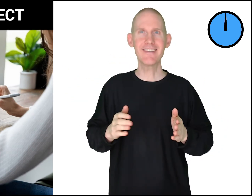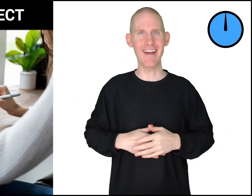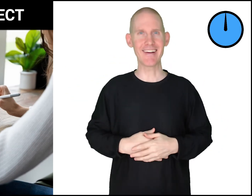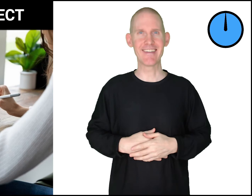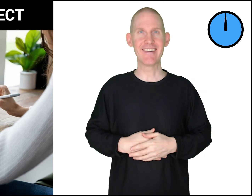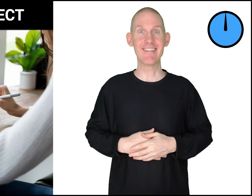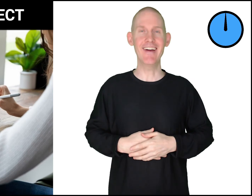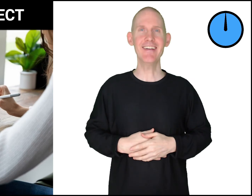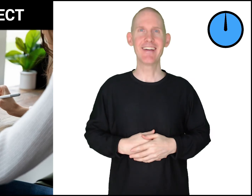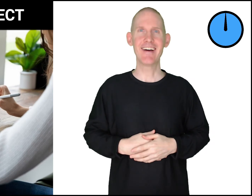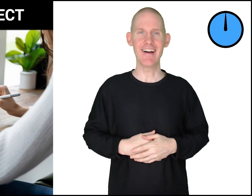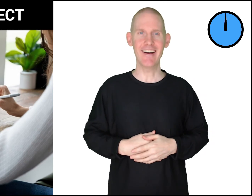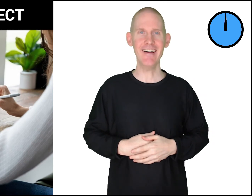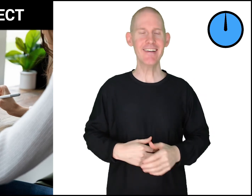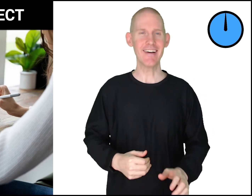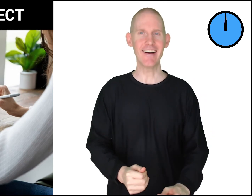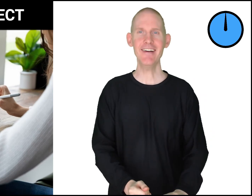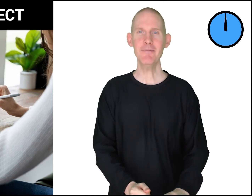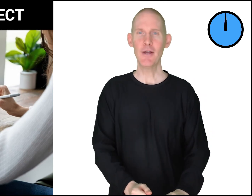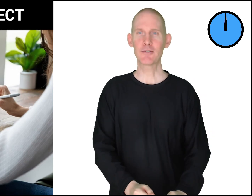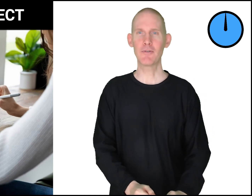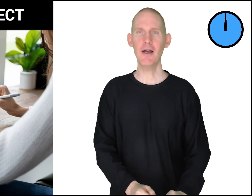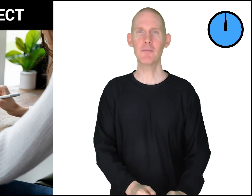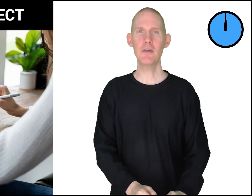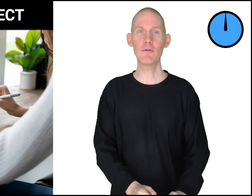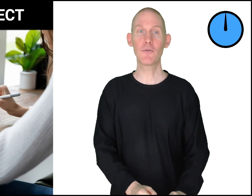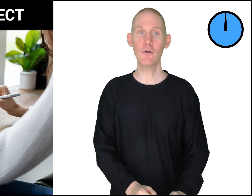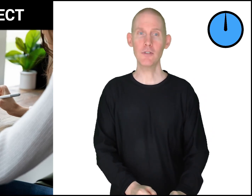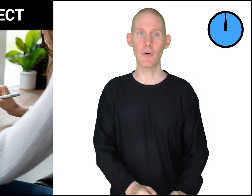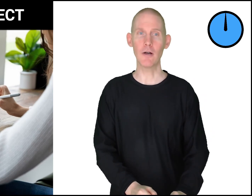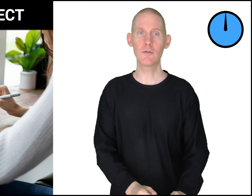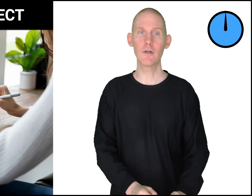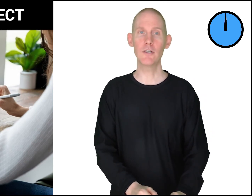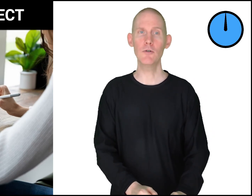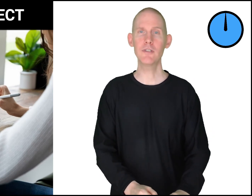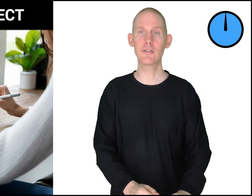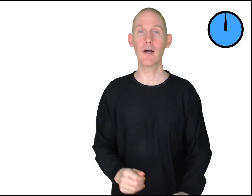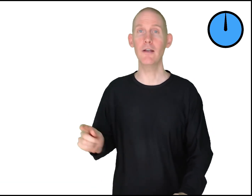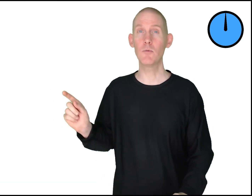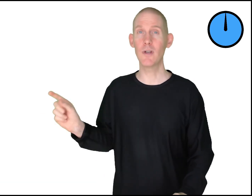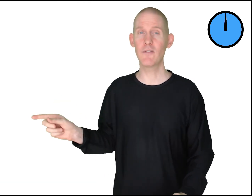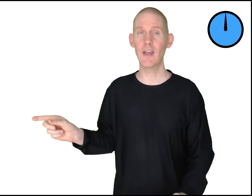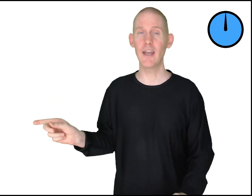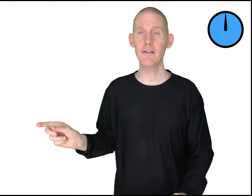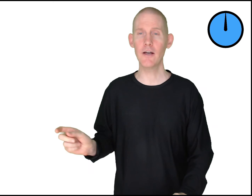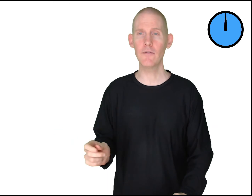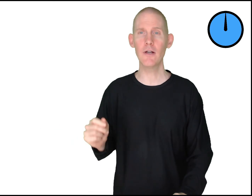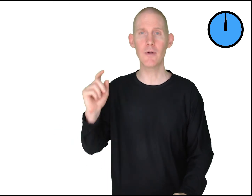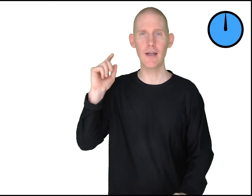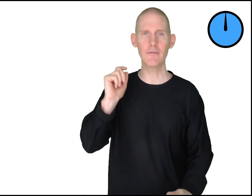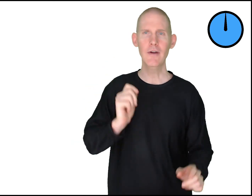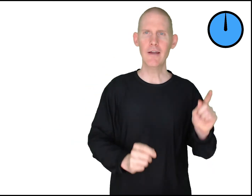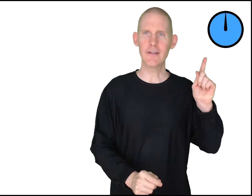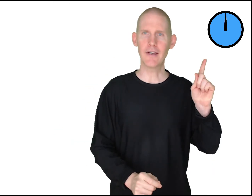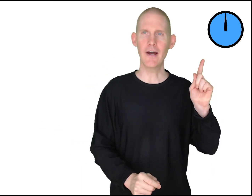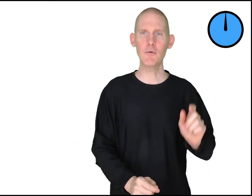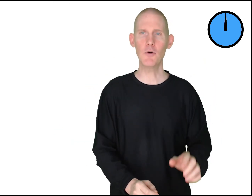architect, right? So that will be the first part where you sign. We have the hand down there. We have the timer over